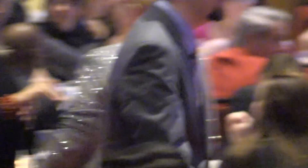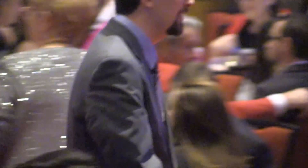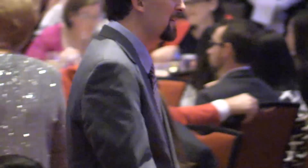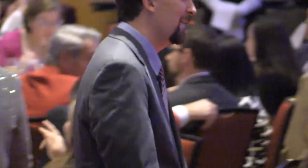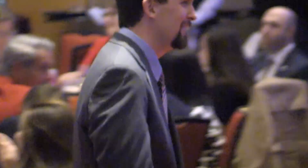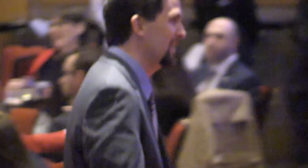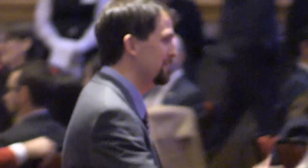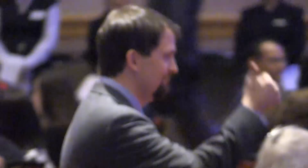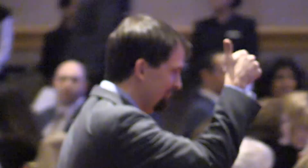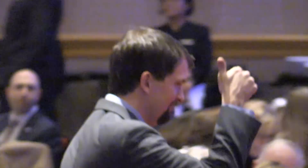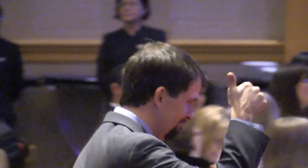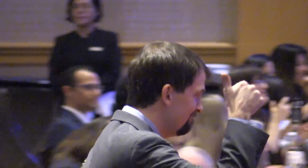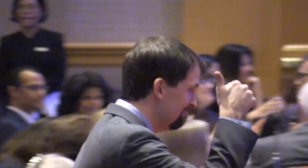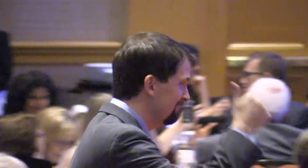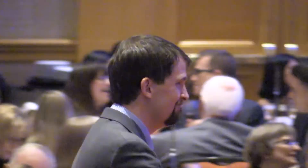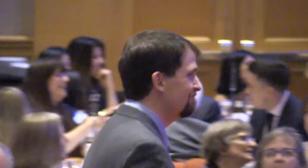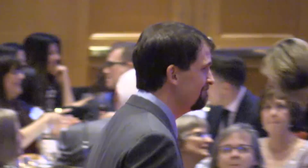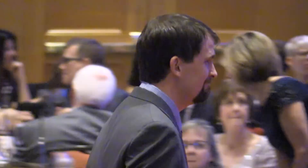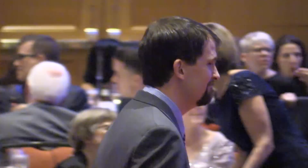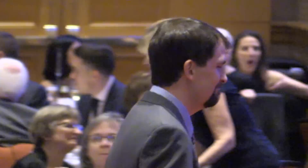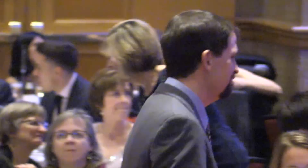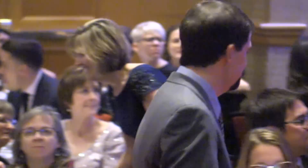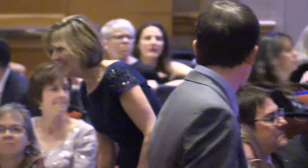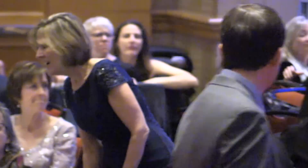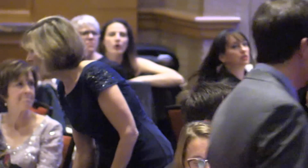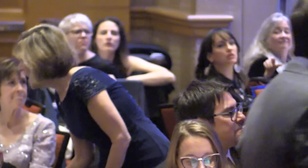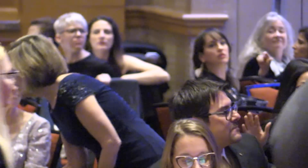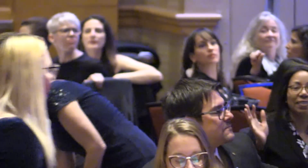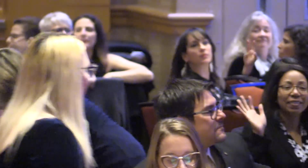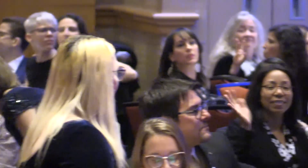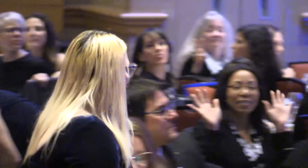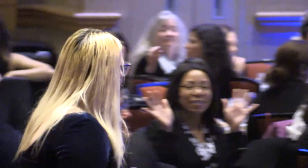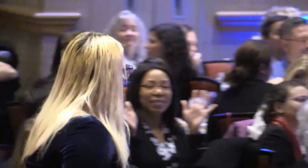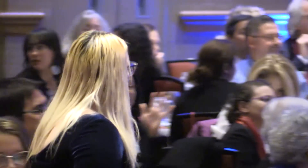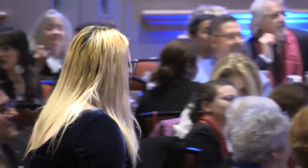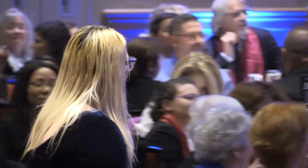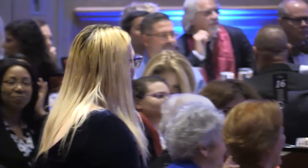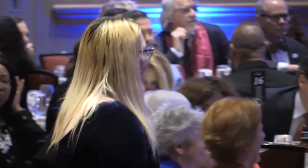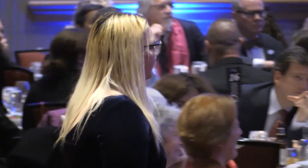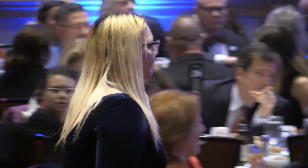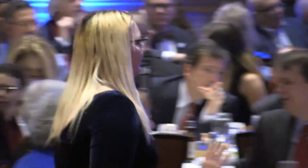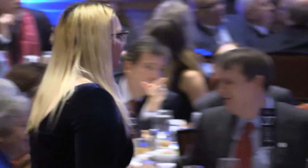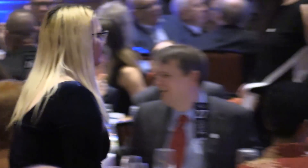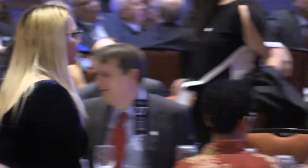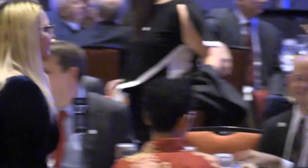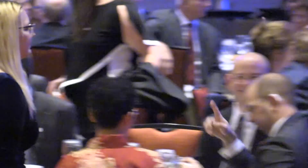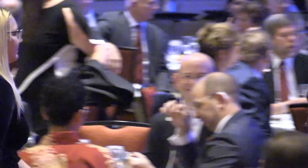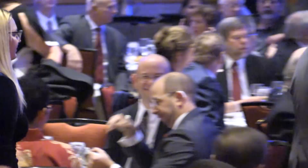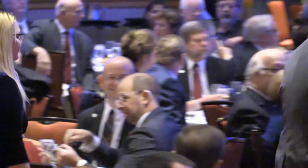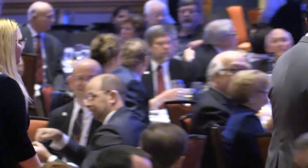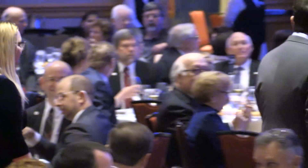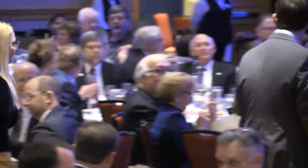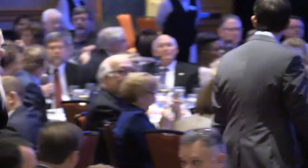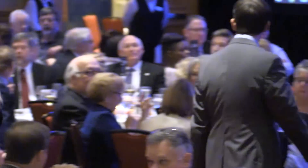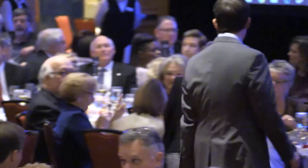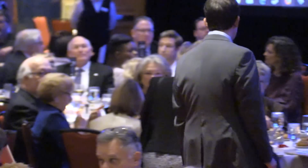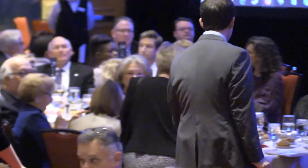Glushko, Technology, Law, and Policy Clinic, University of